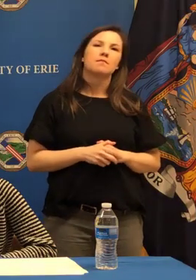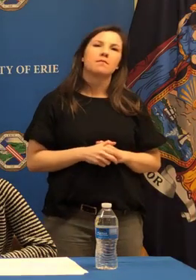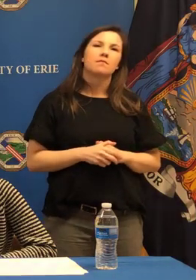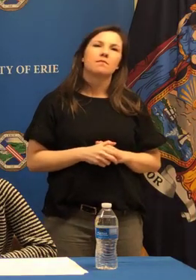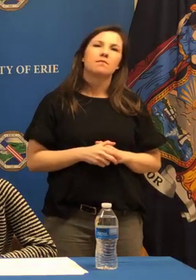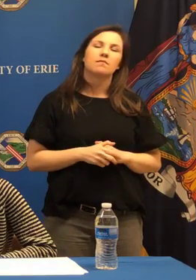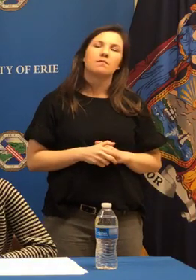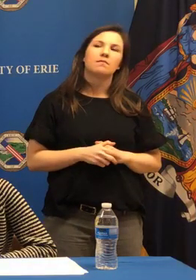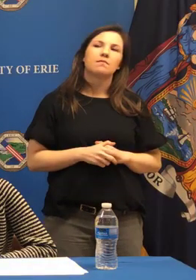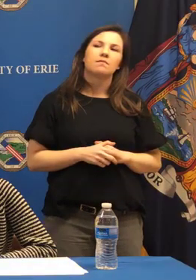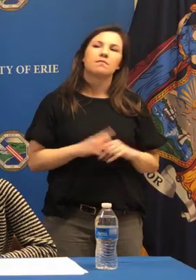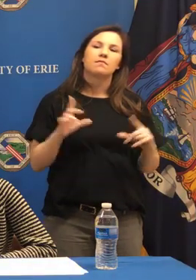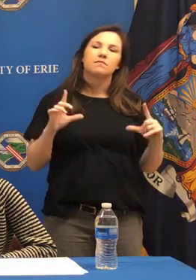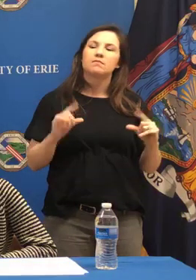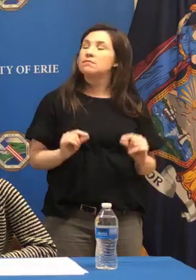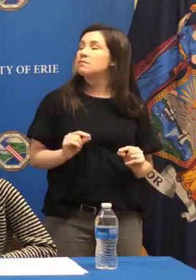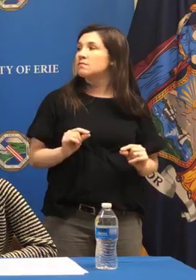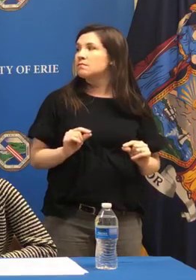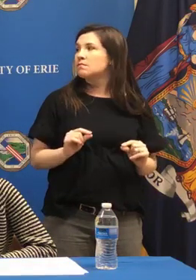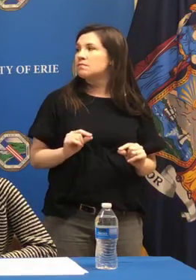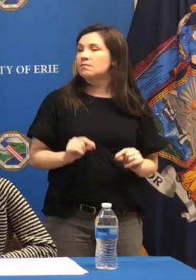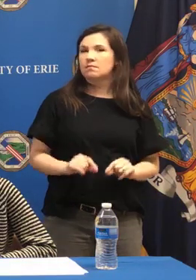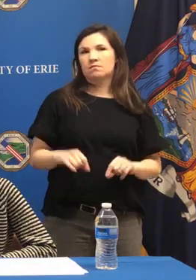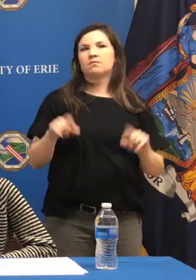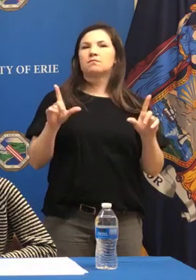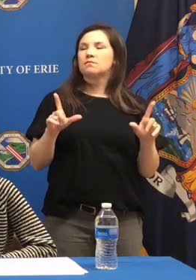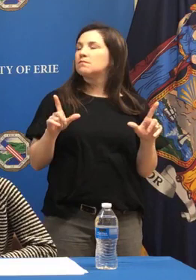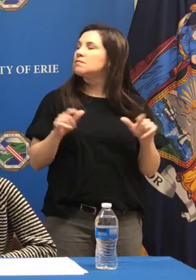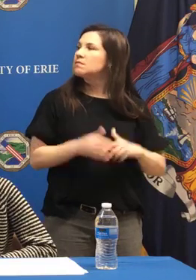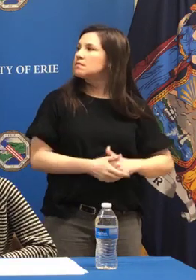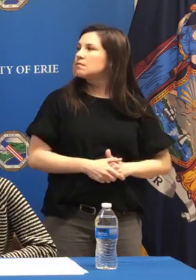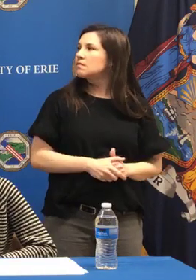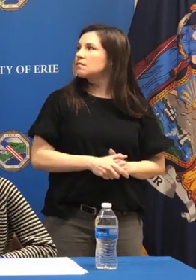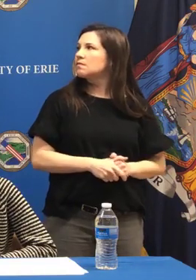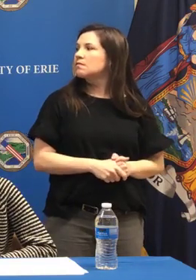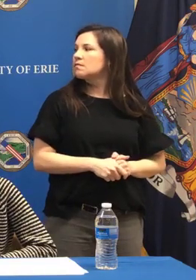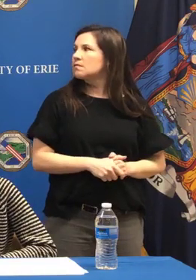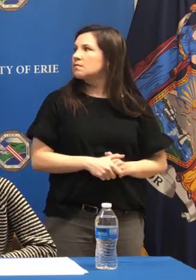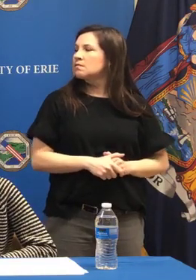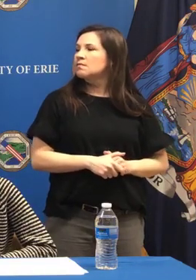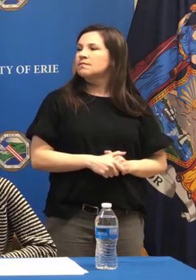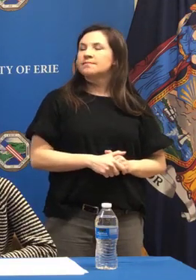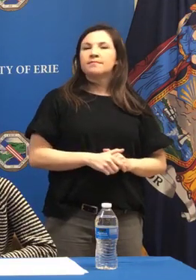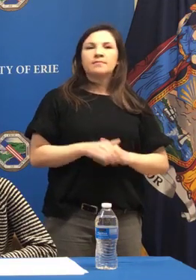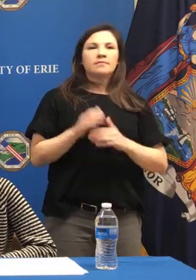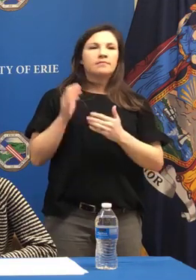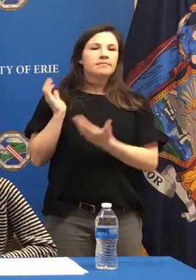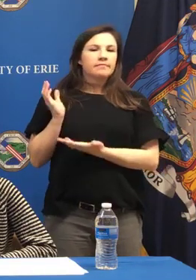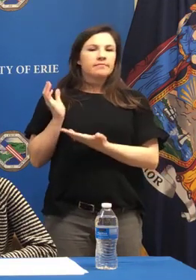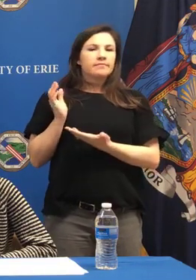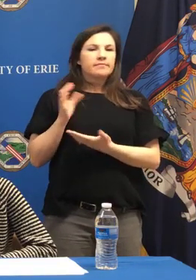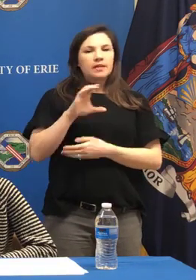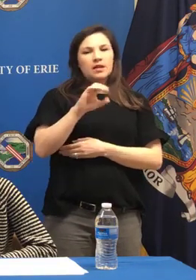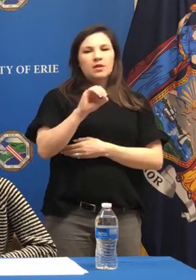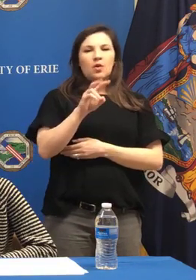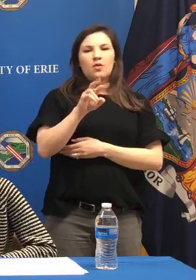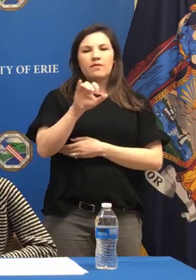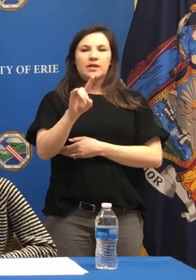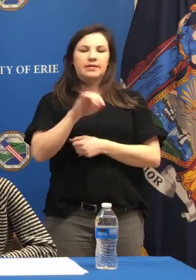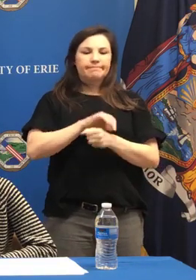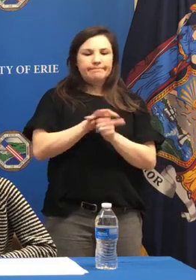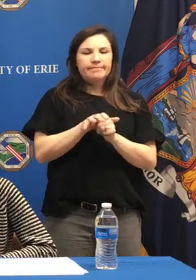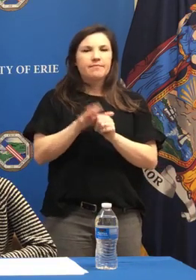Pop out of that and go here. Once again to our COVID map. This is the latest